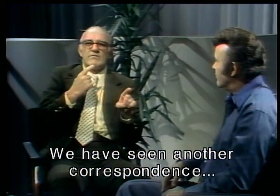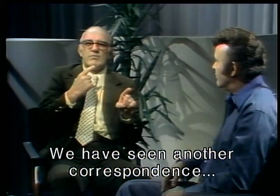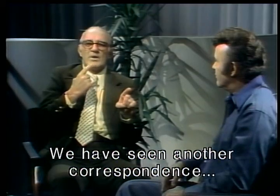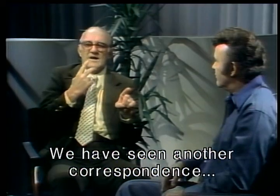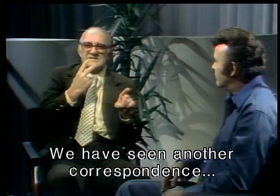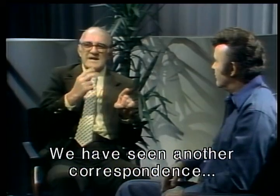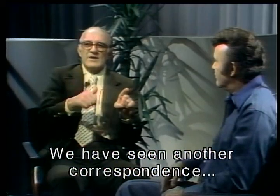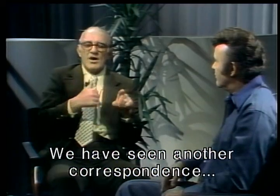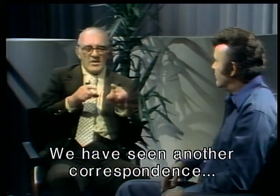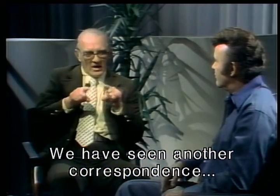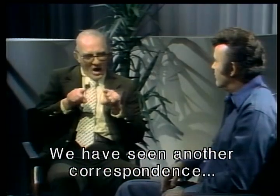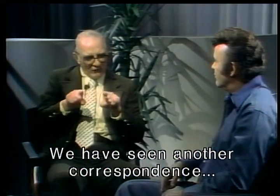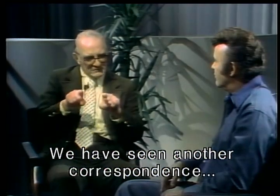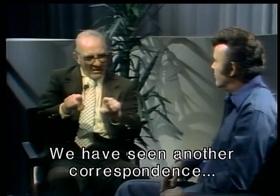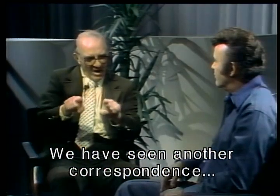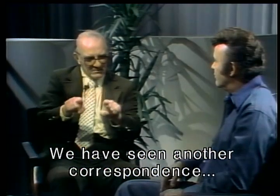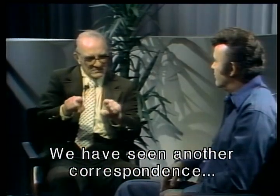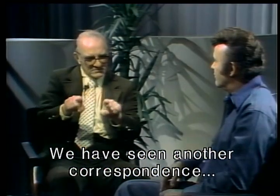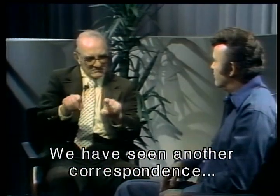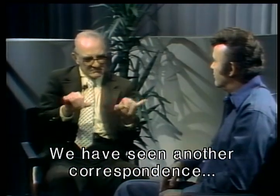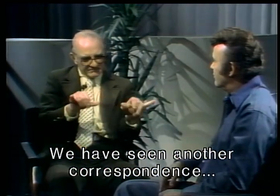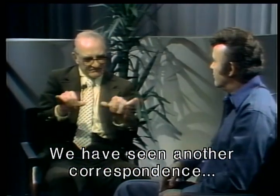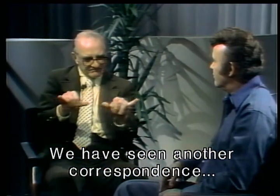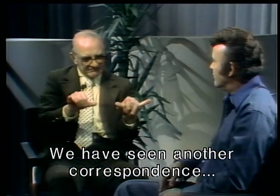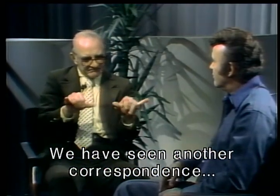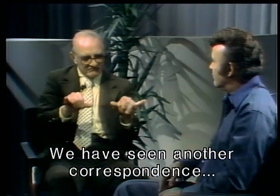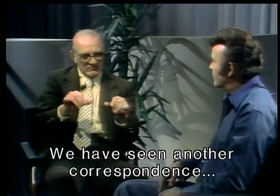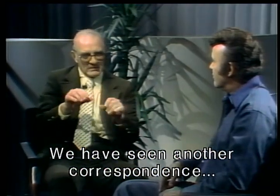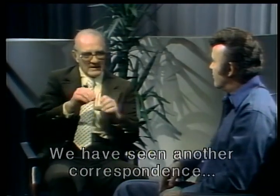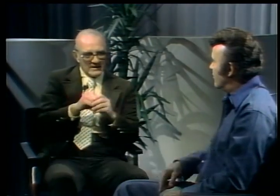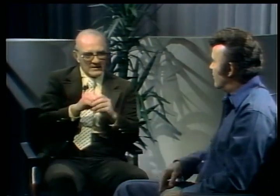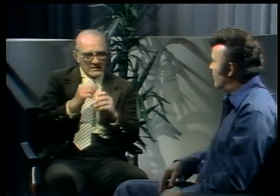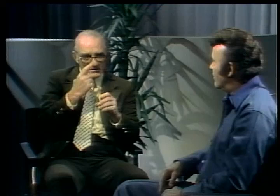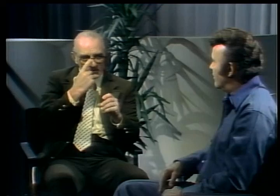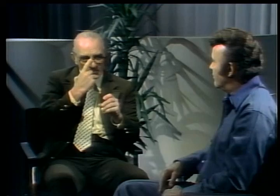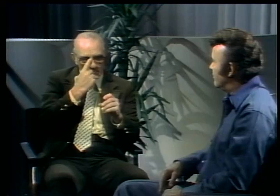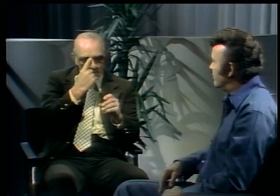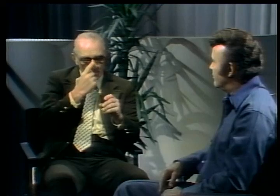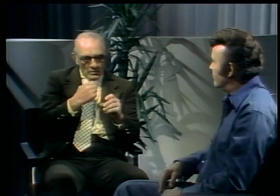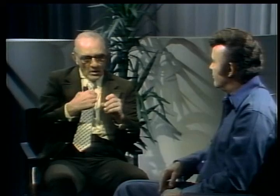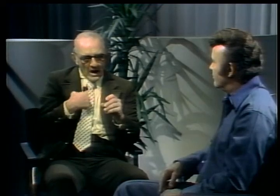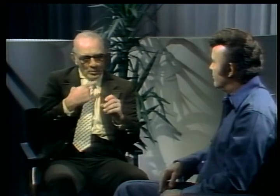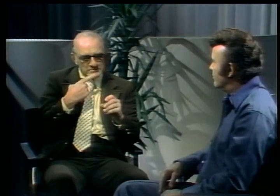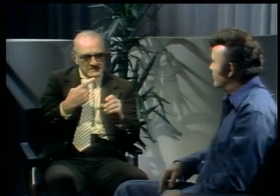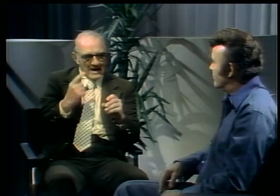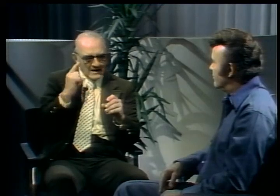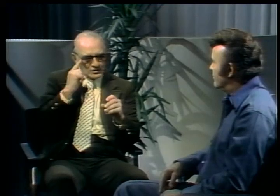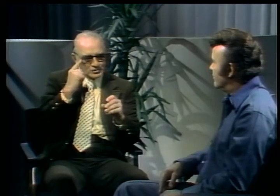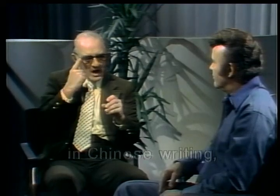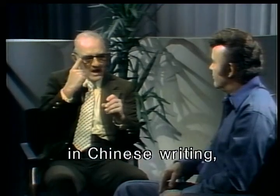well, you see another correspondence in, well, I would say